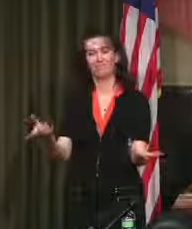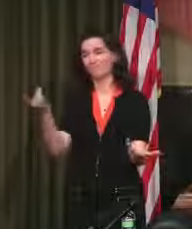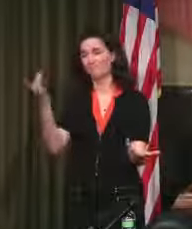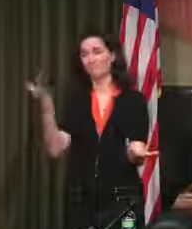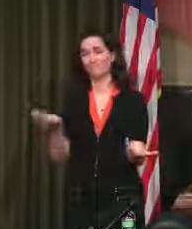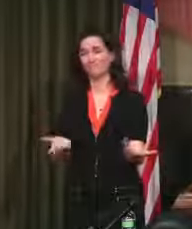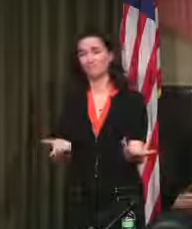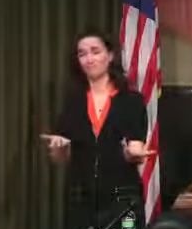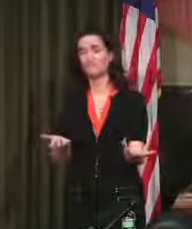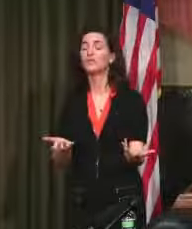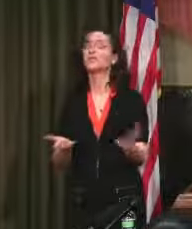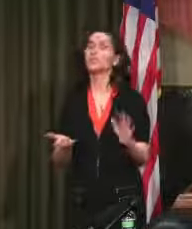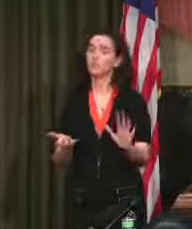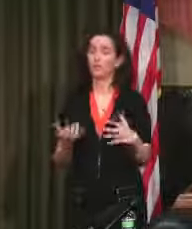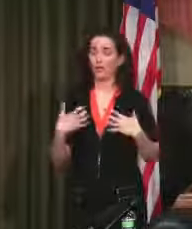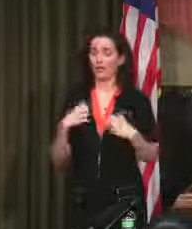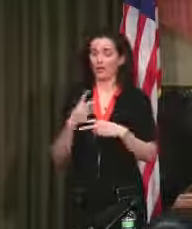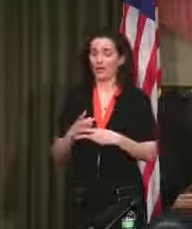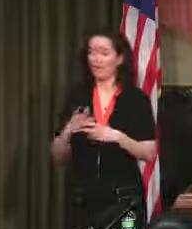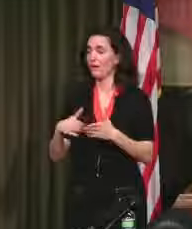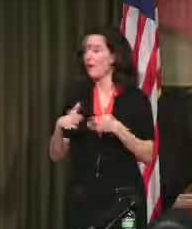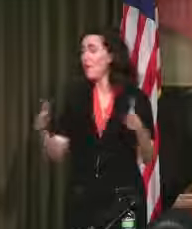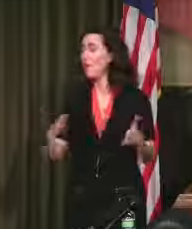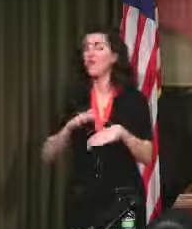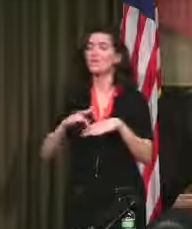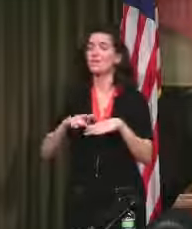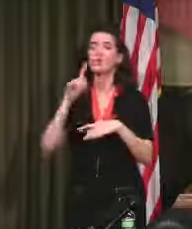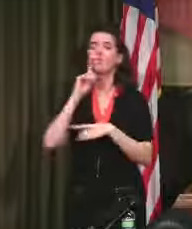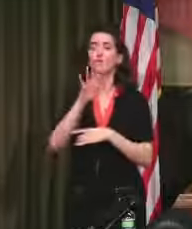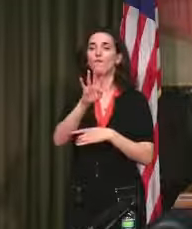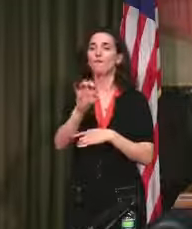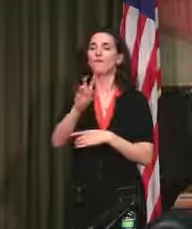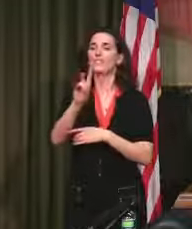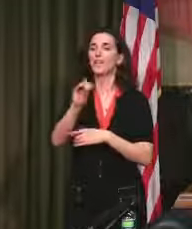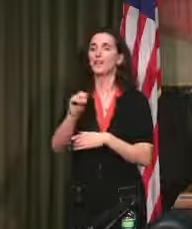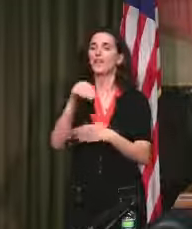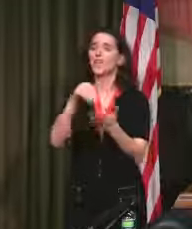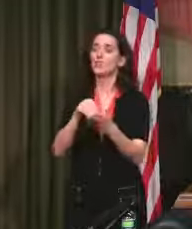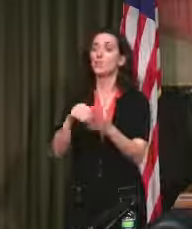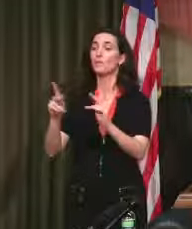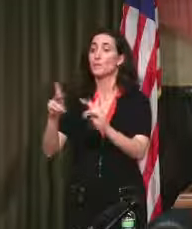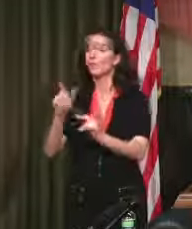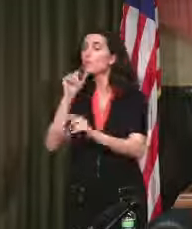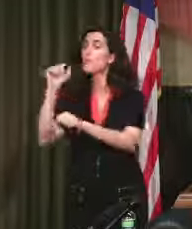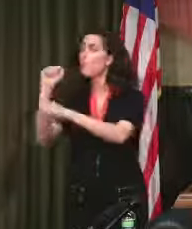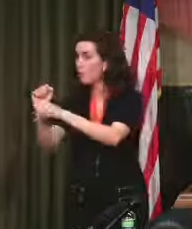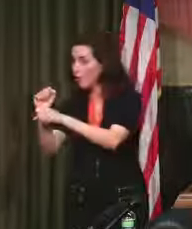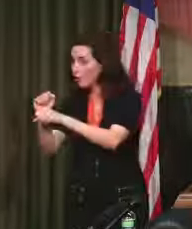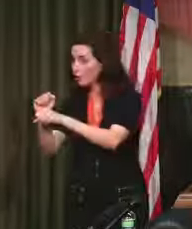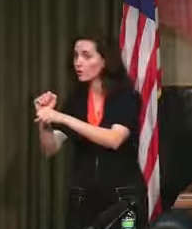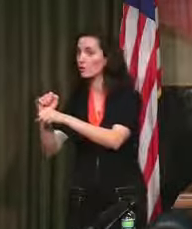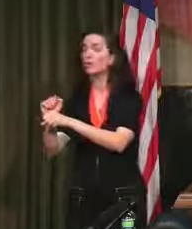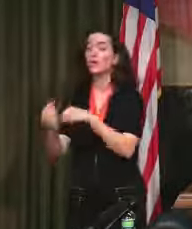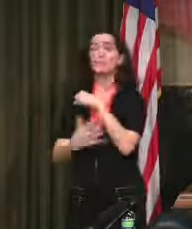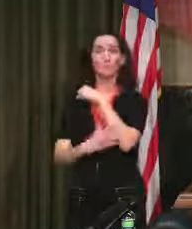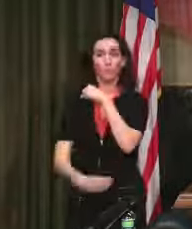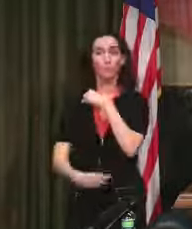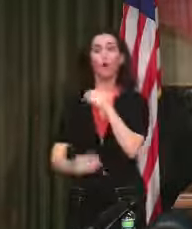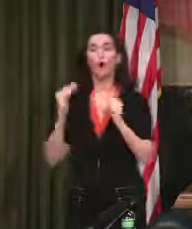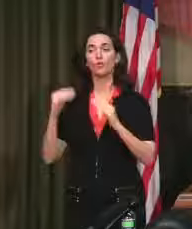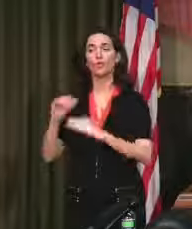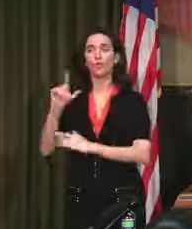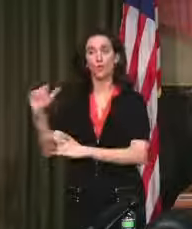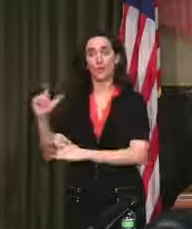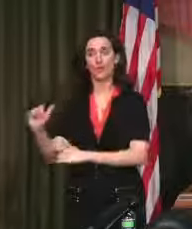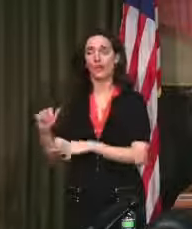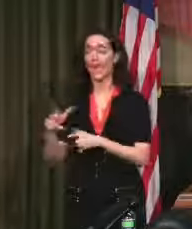to make health care available for 470,000 working poor adults in Louisiana and to